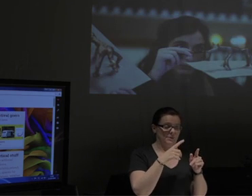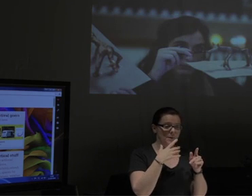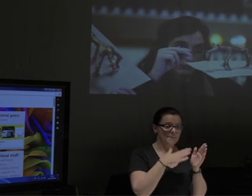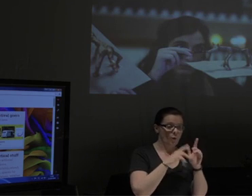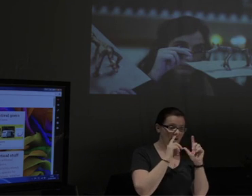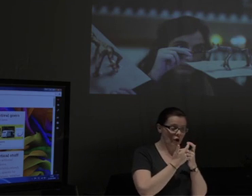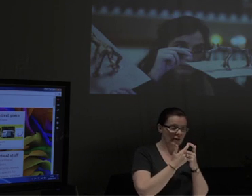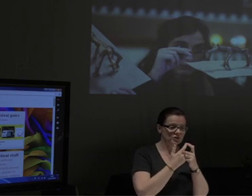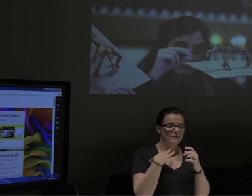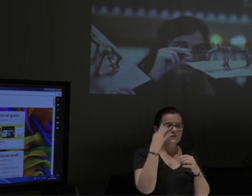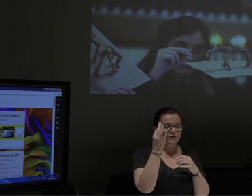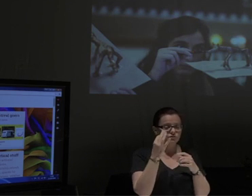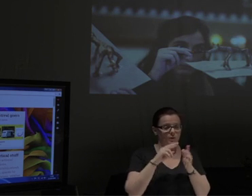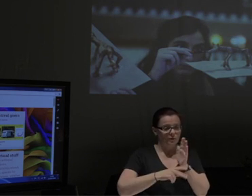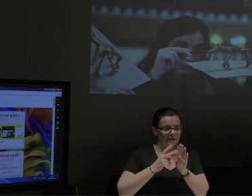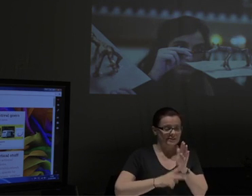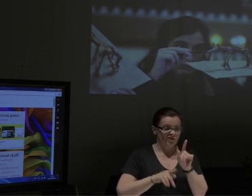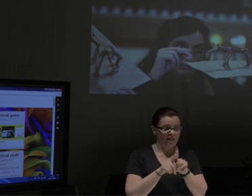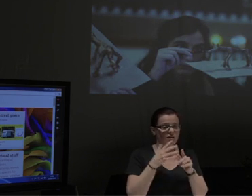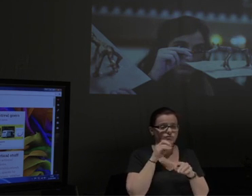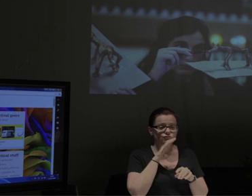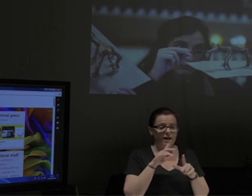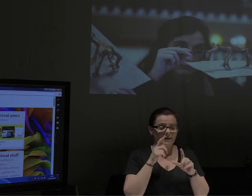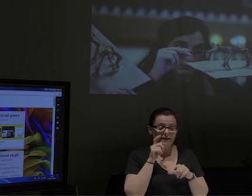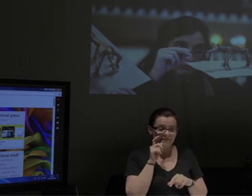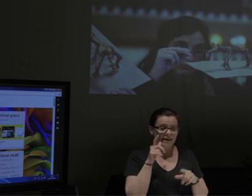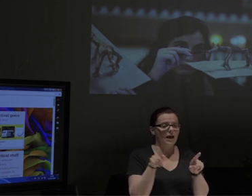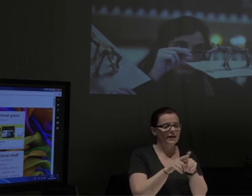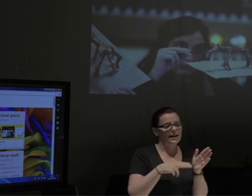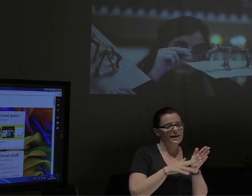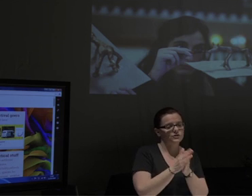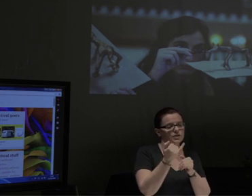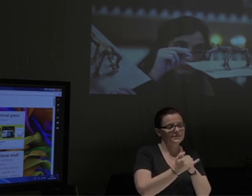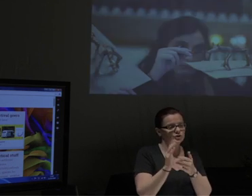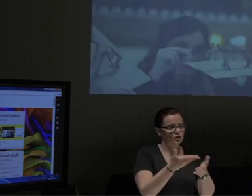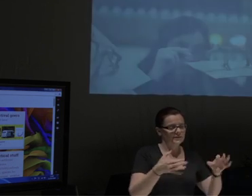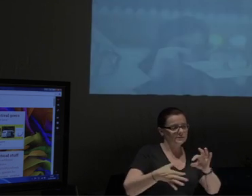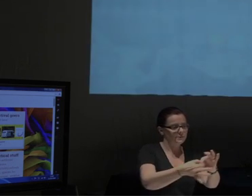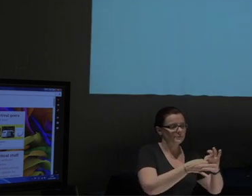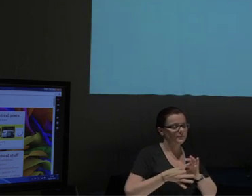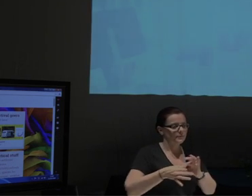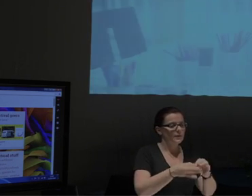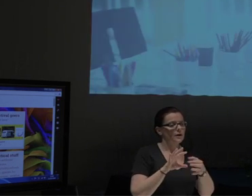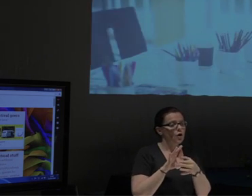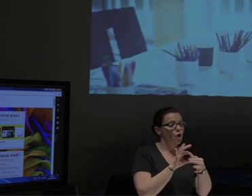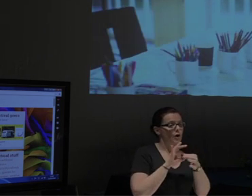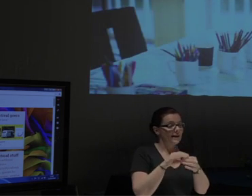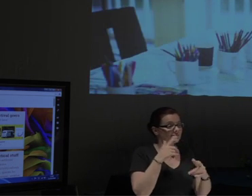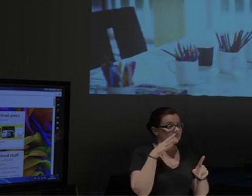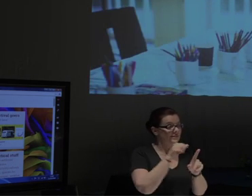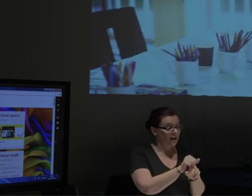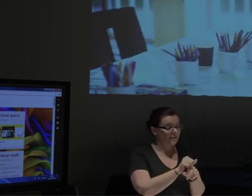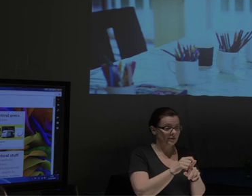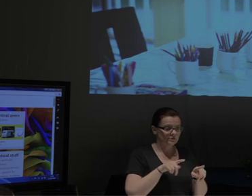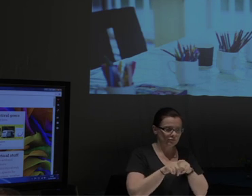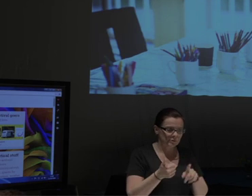voluntary organisations like the Dragon Cafe and the NHS services. Connect and Discover aims to support mental health